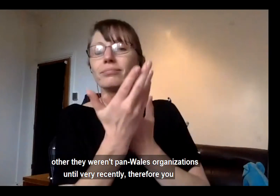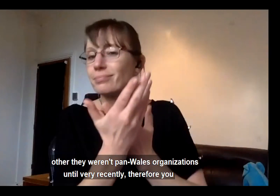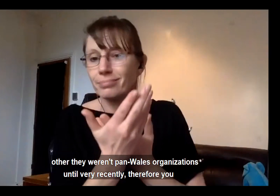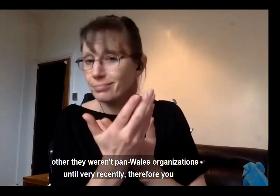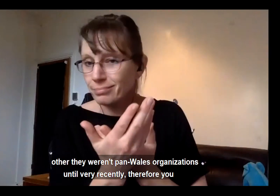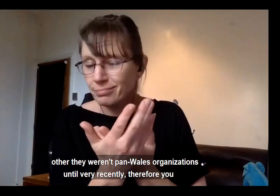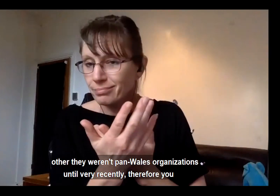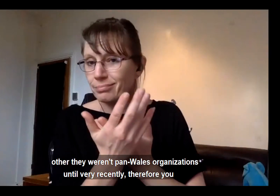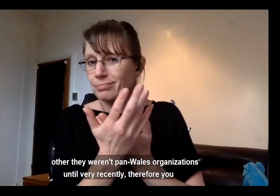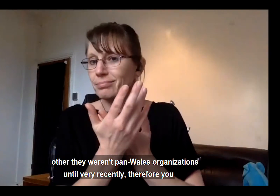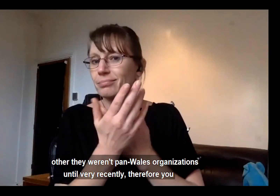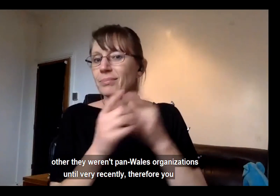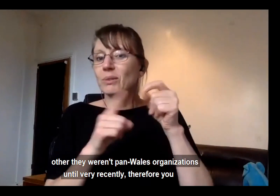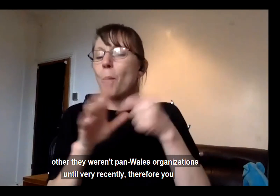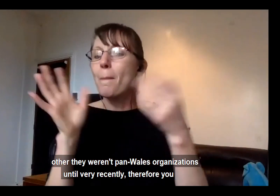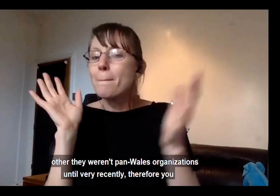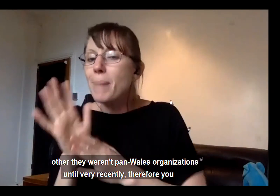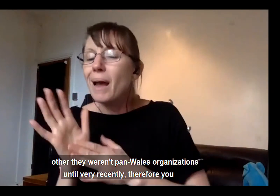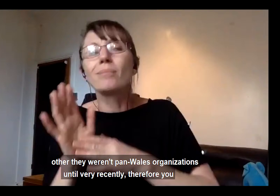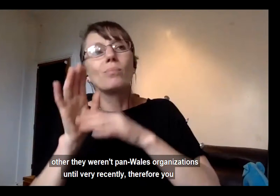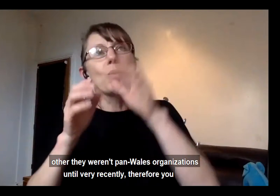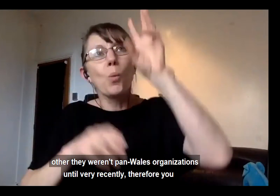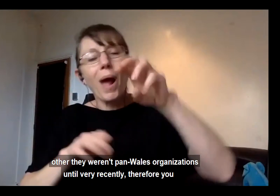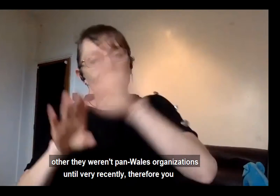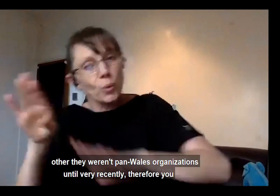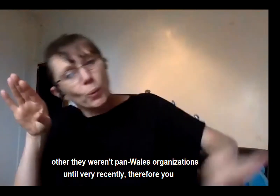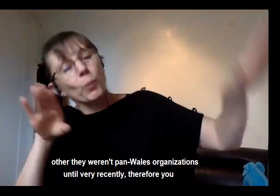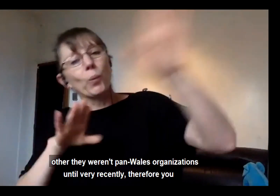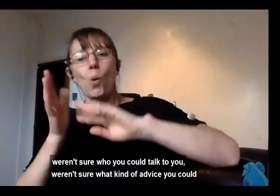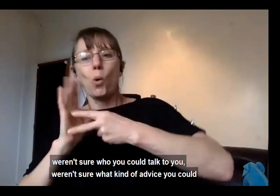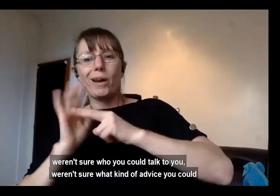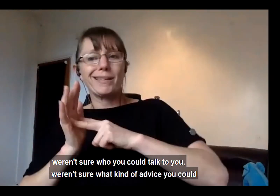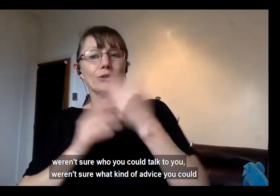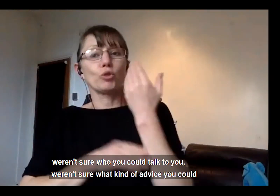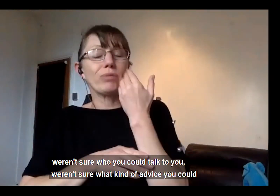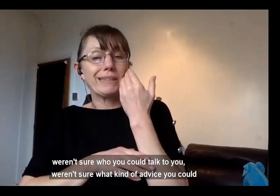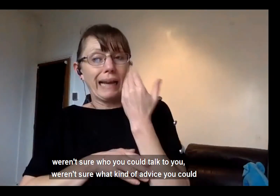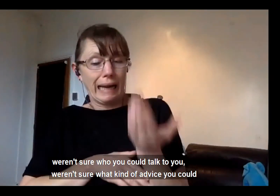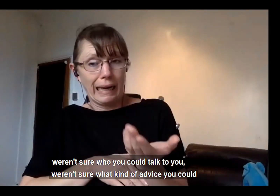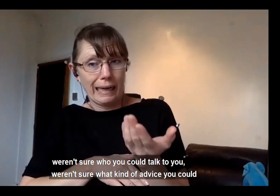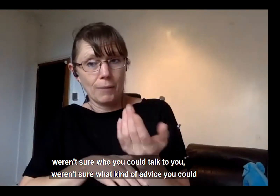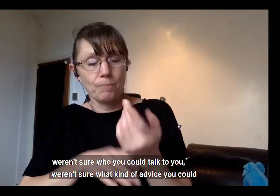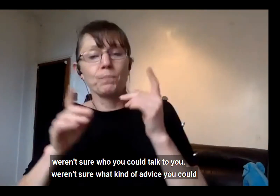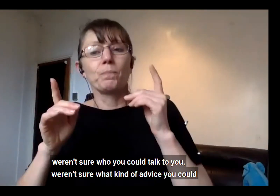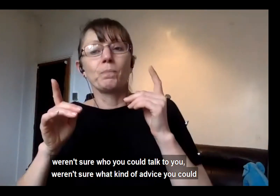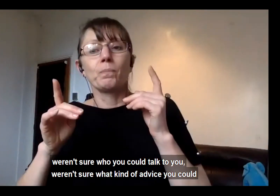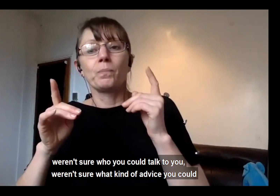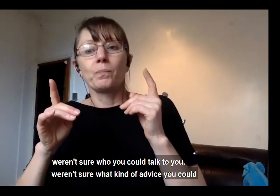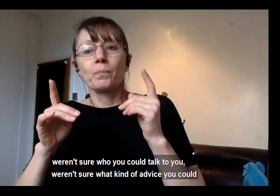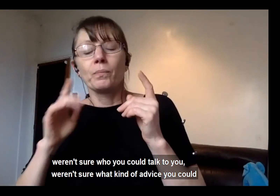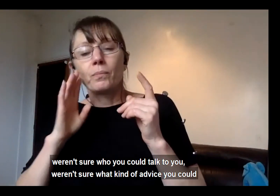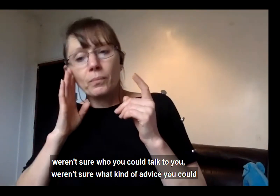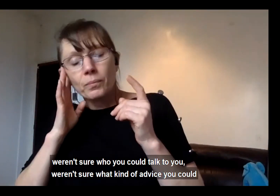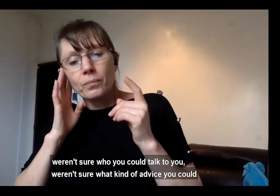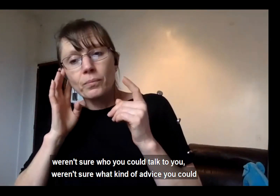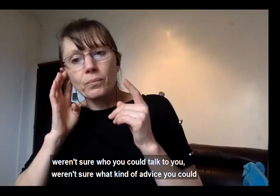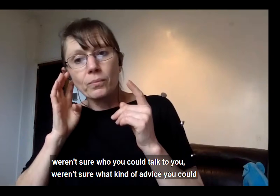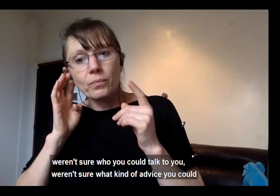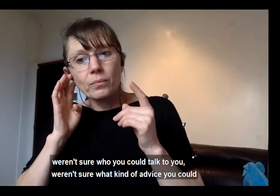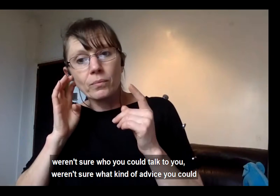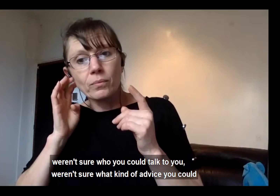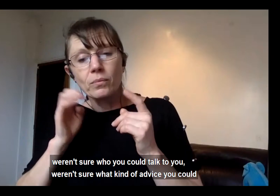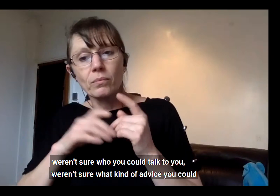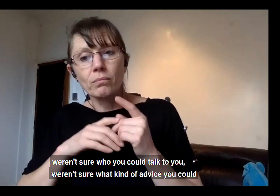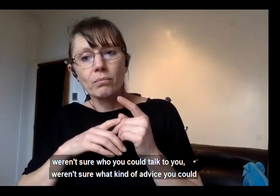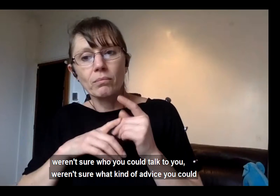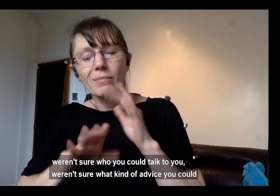pan-Wales organisations until very recently, and therefore you weren't